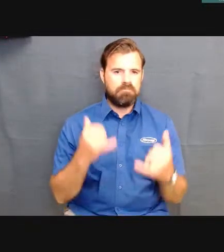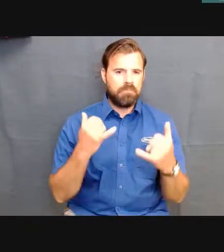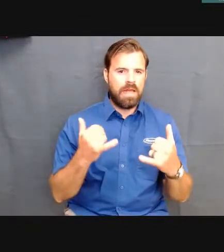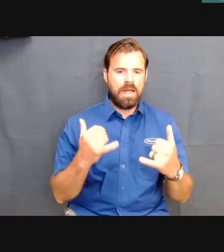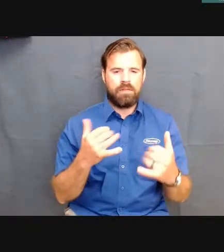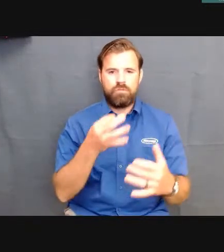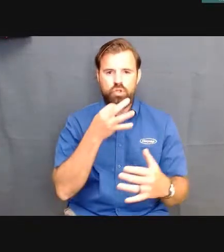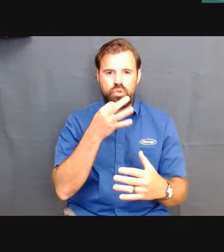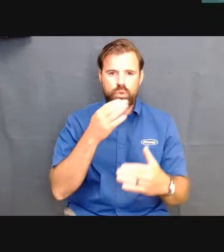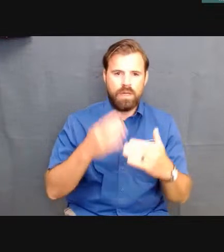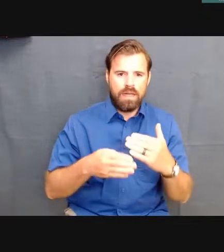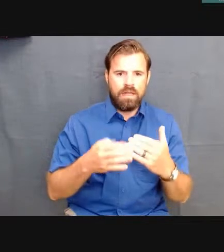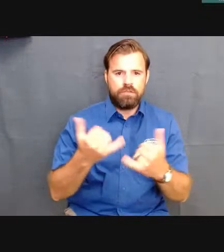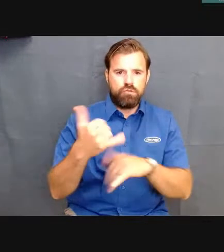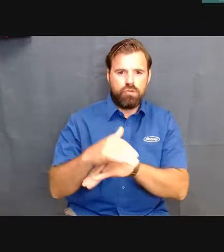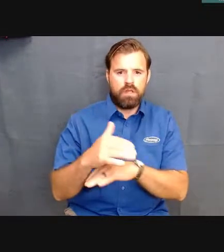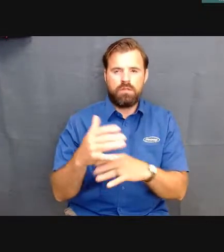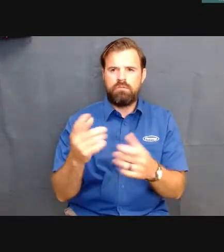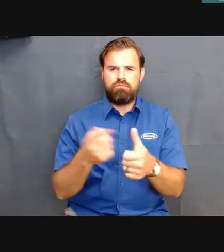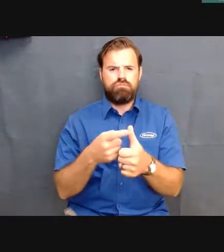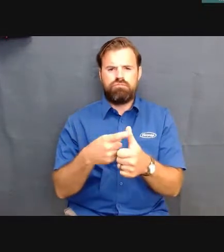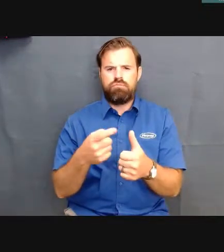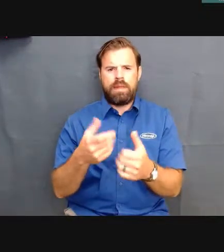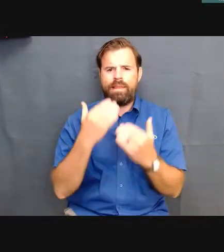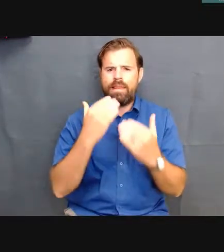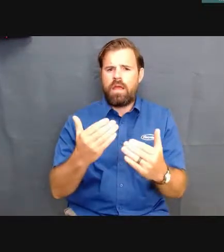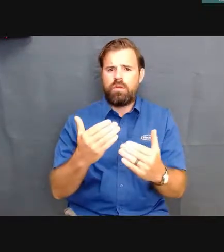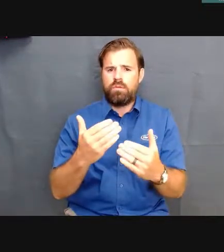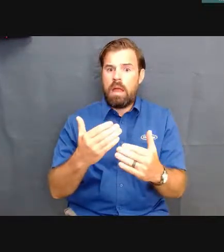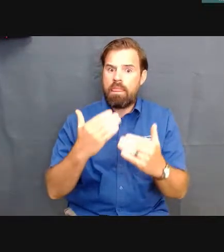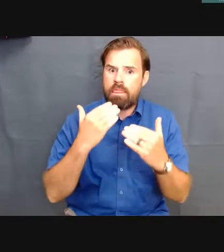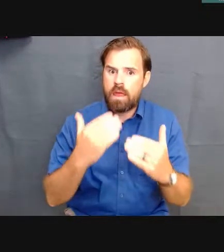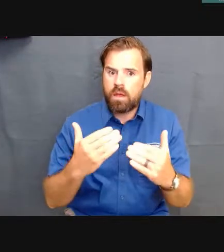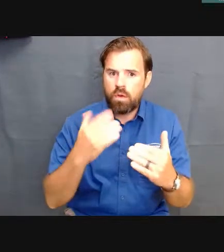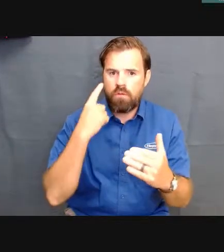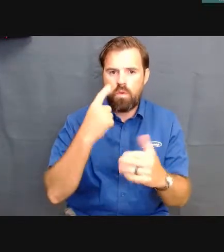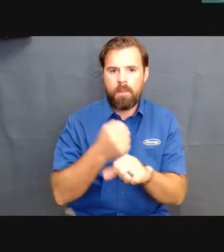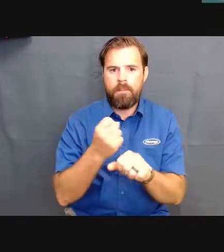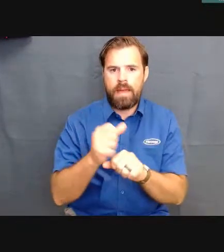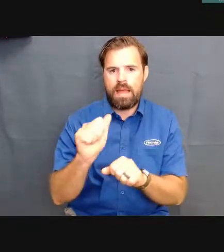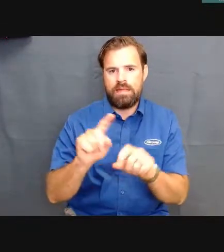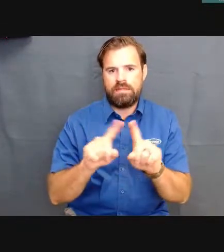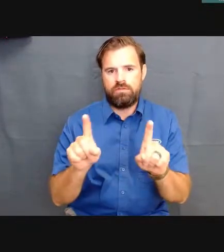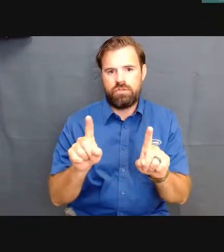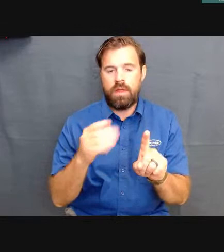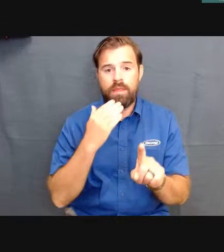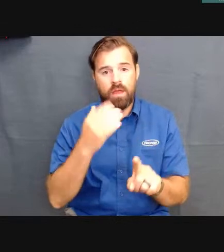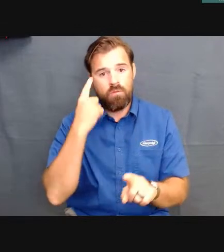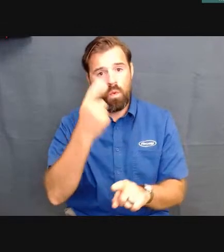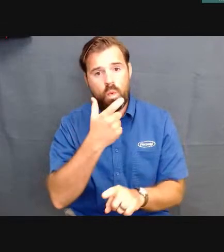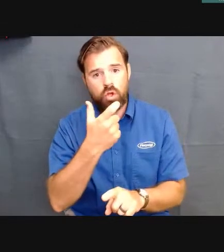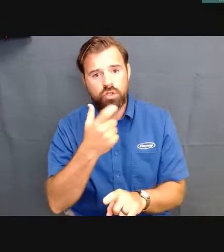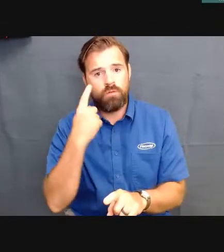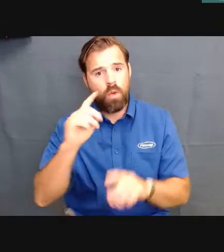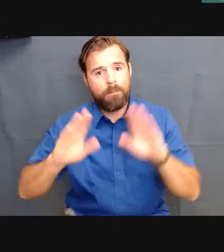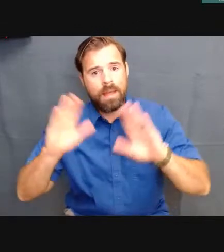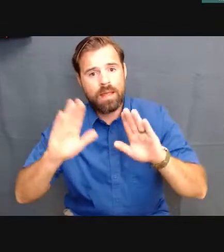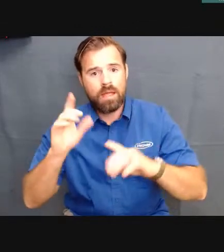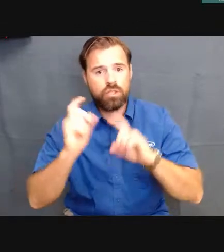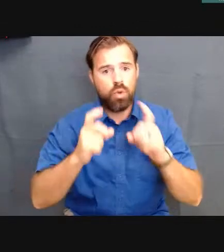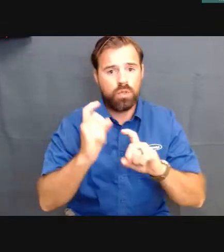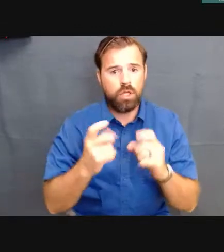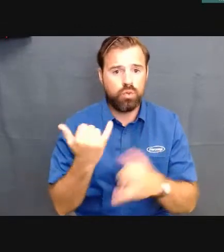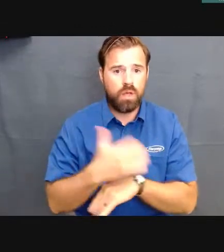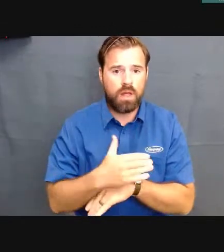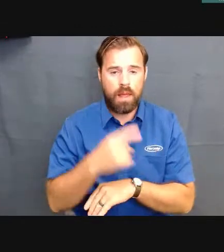As we come to a close this evening, we want to thank you, really thank you, for making a difference. Thank you for tuning in, for bidding and donating